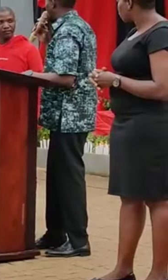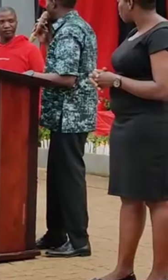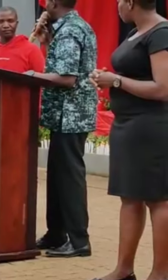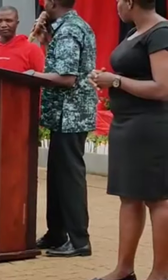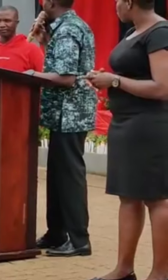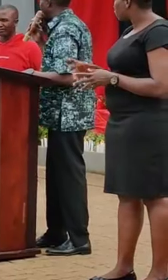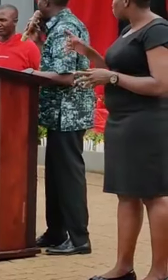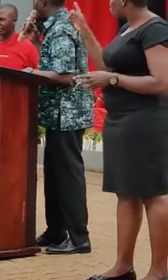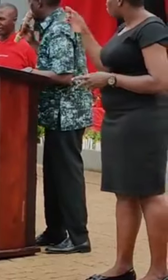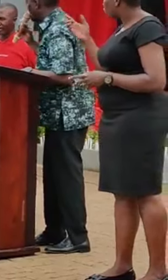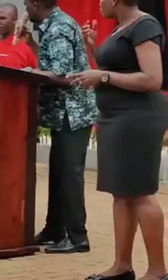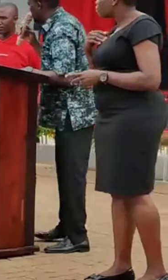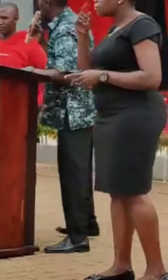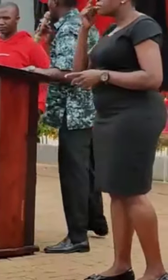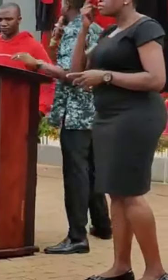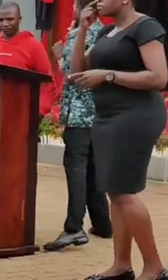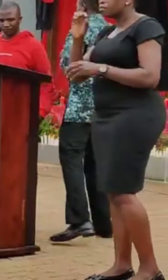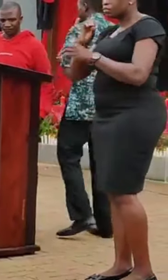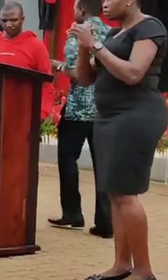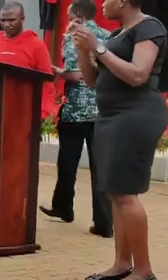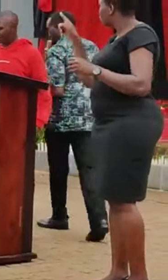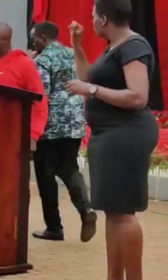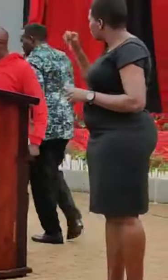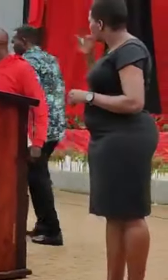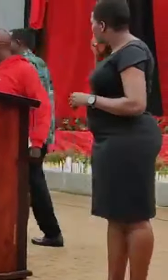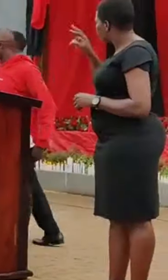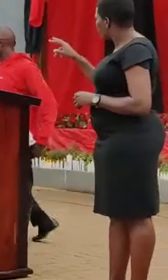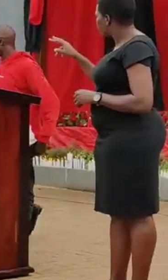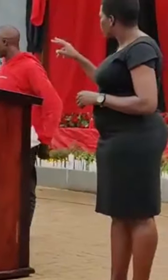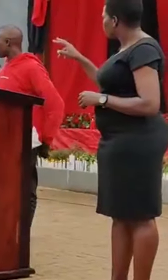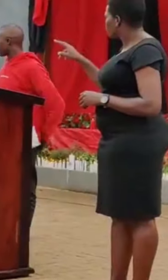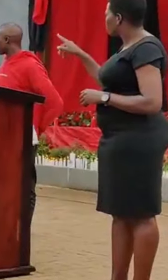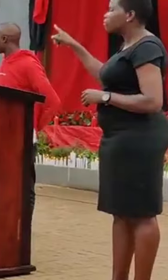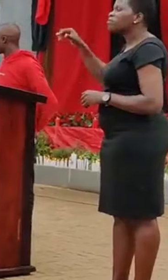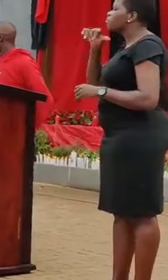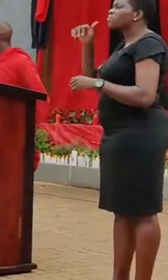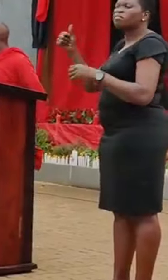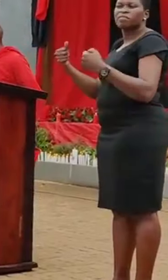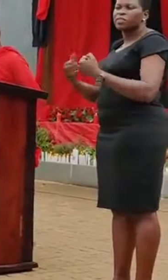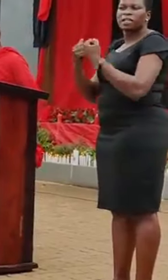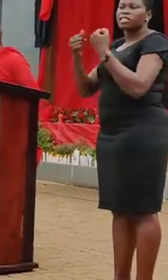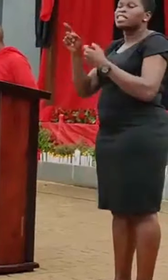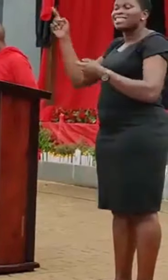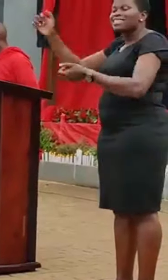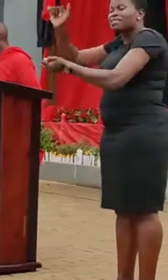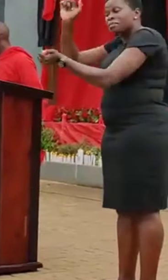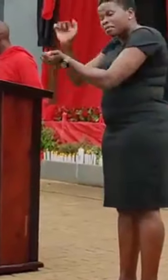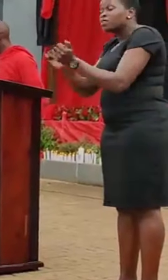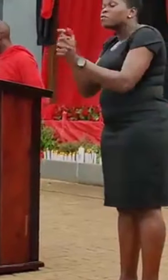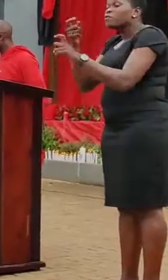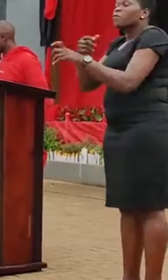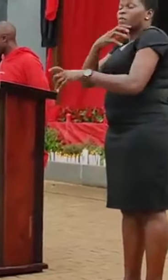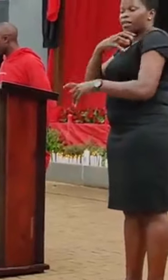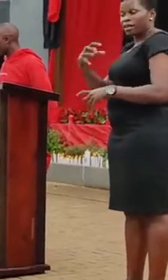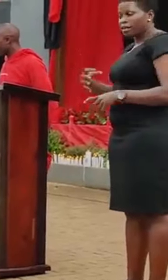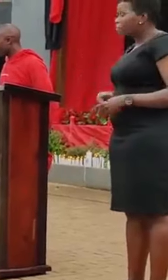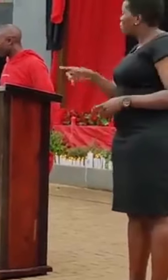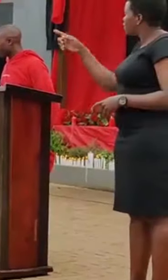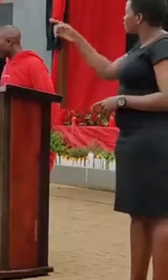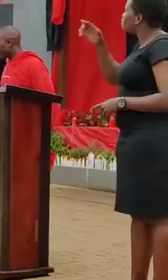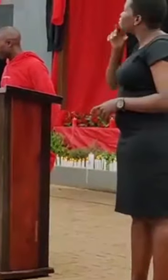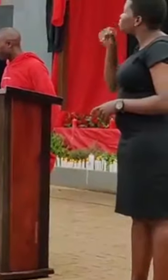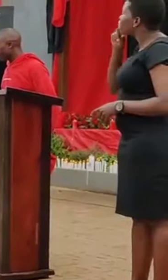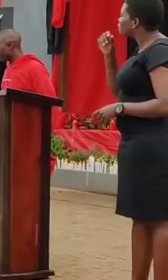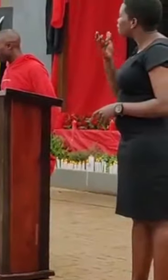Yeah. This one has no eye. You can see. These are not accidents. This is torture from the military. This